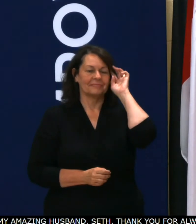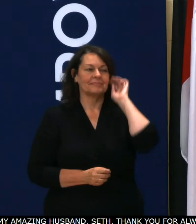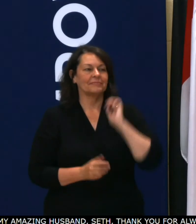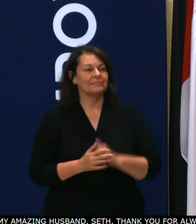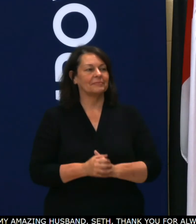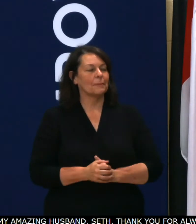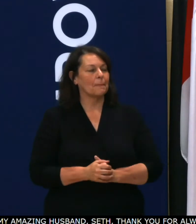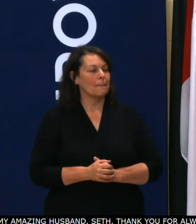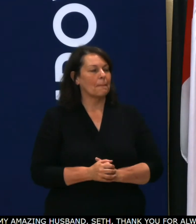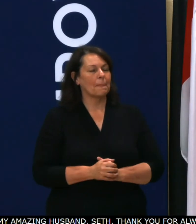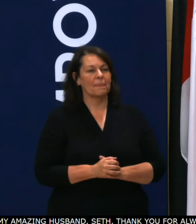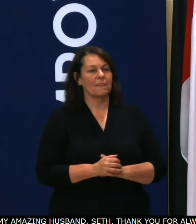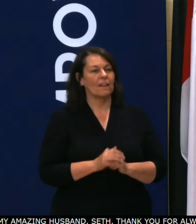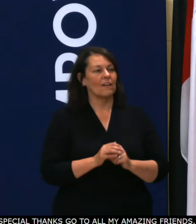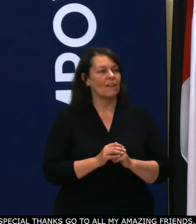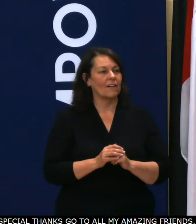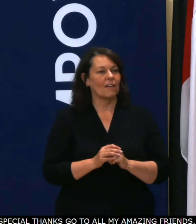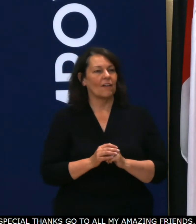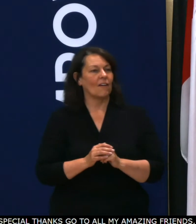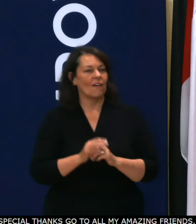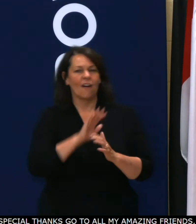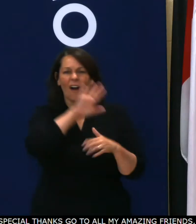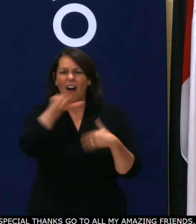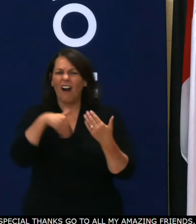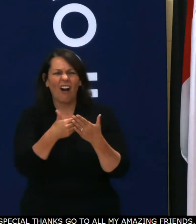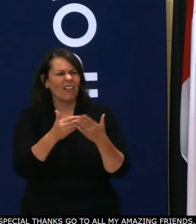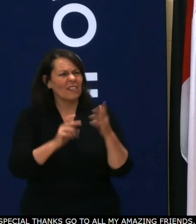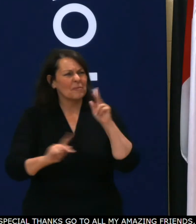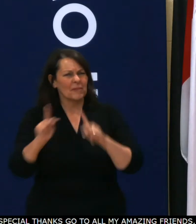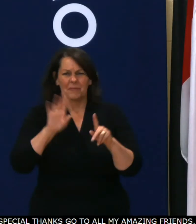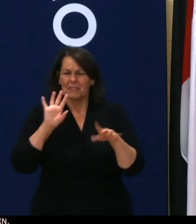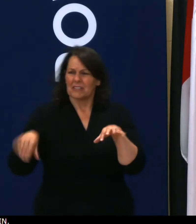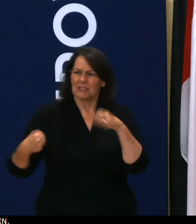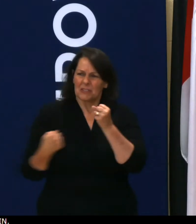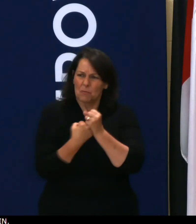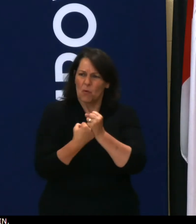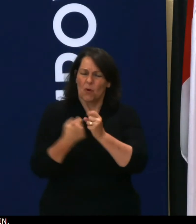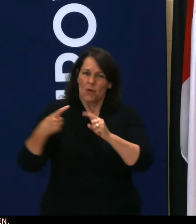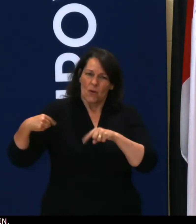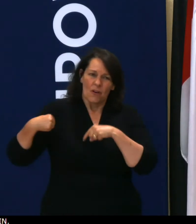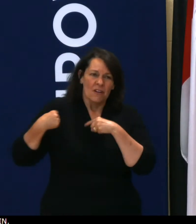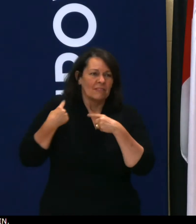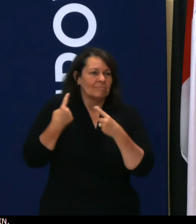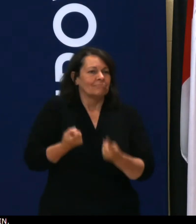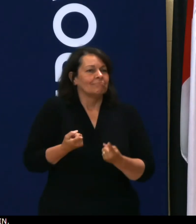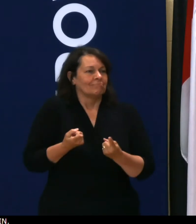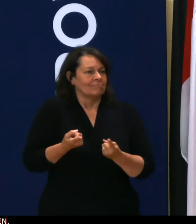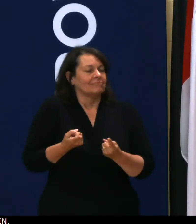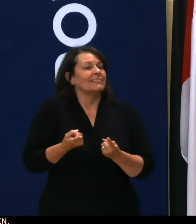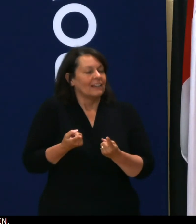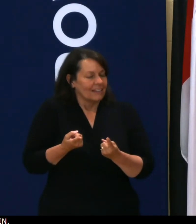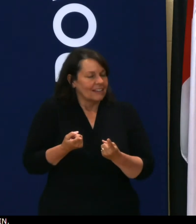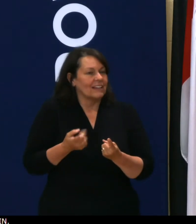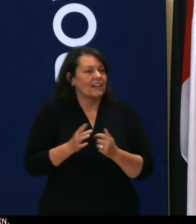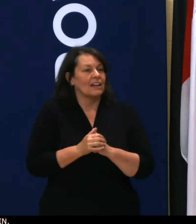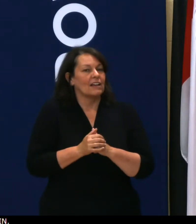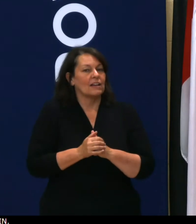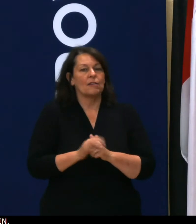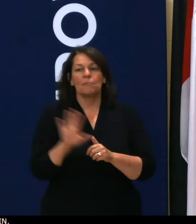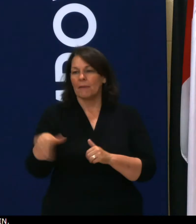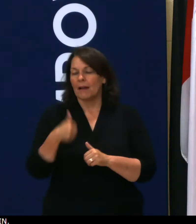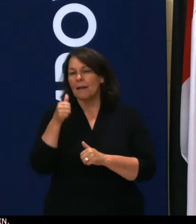And also to everyone who has supported me through this journey, I say thank you. Lastly, to my